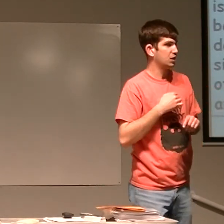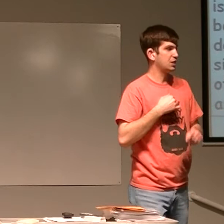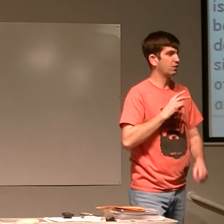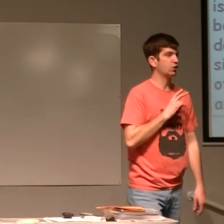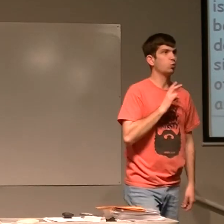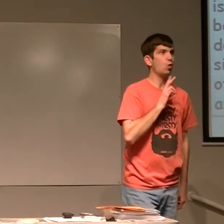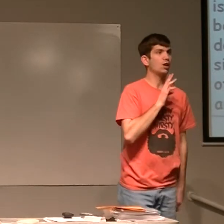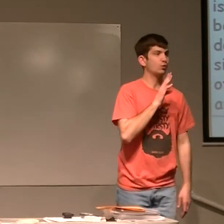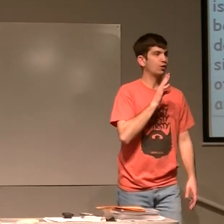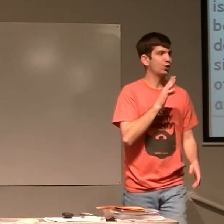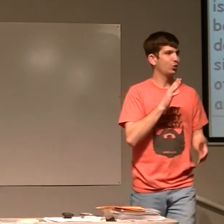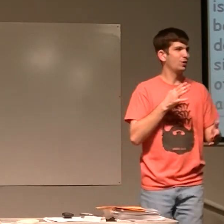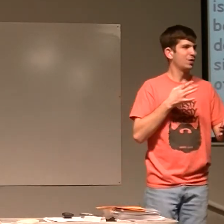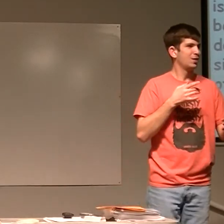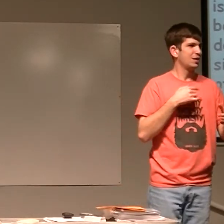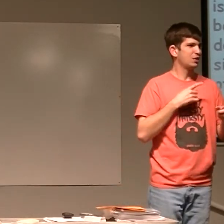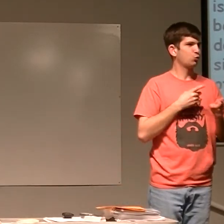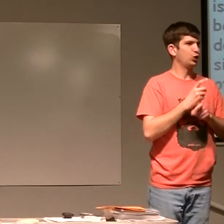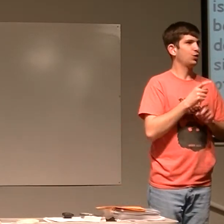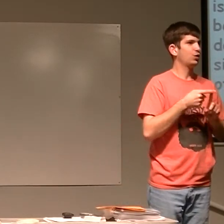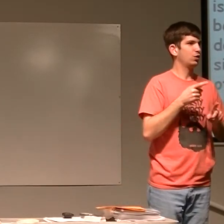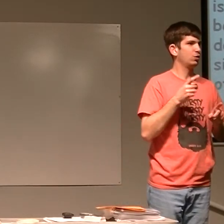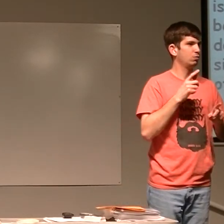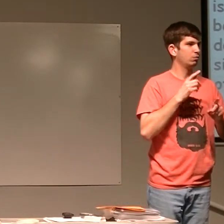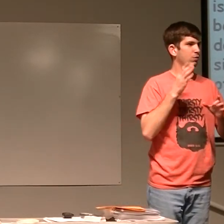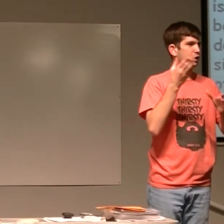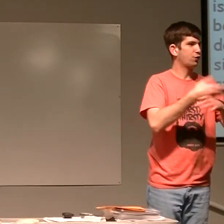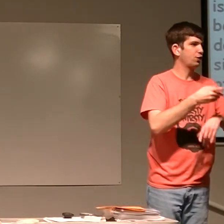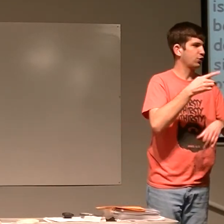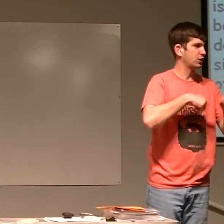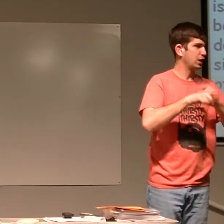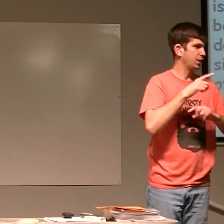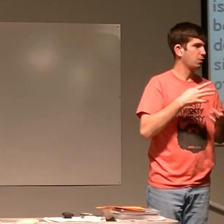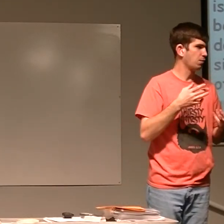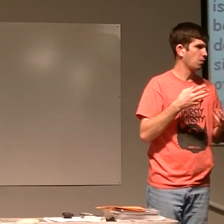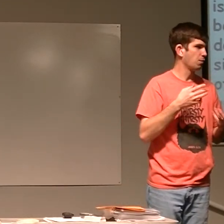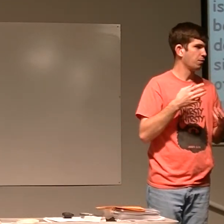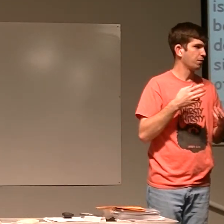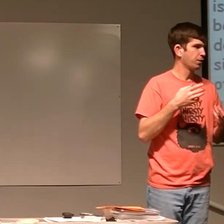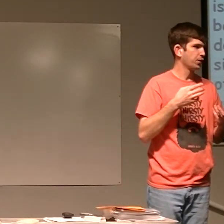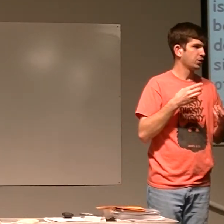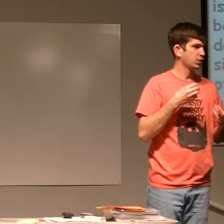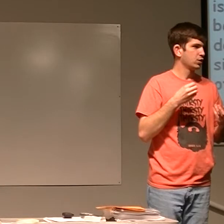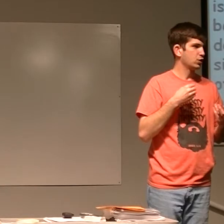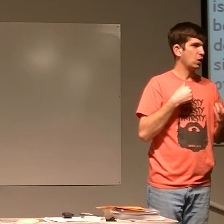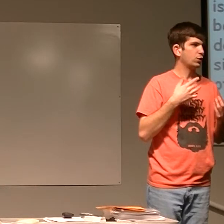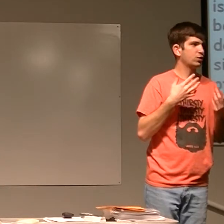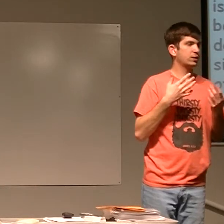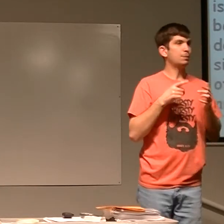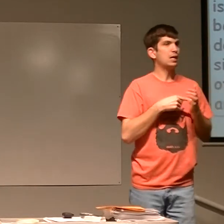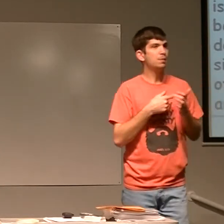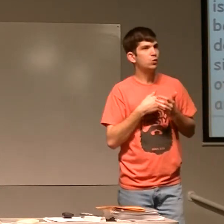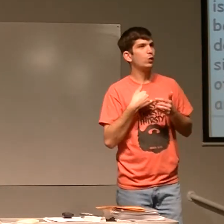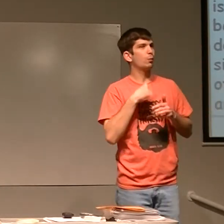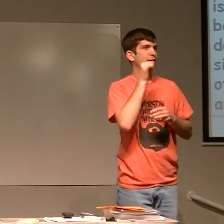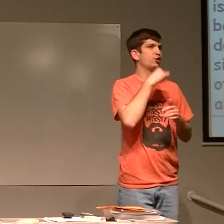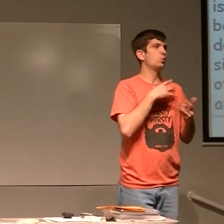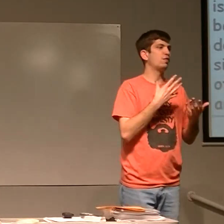Instead of just walking right through. It's rude to interfere with signing. So I would just, sometimes we are patient, we have to